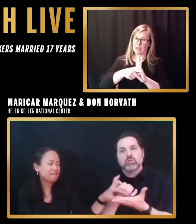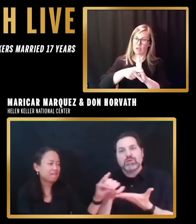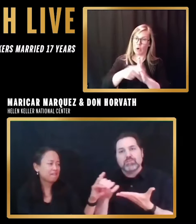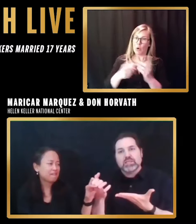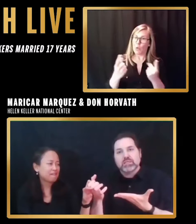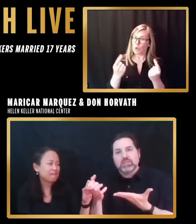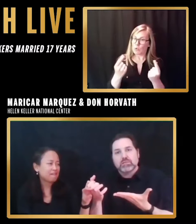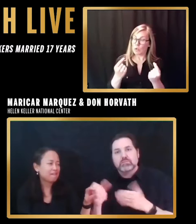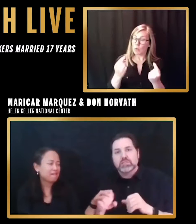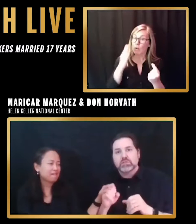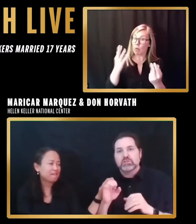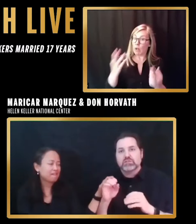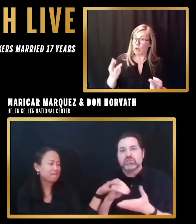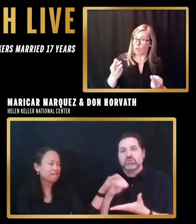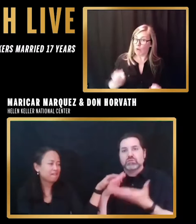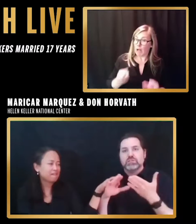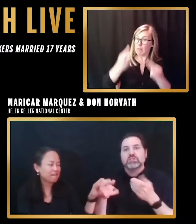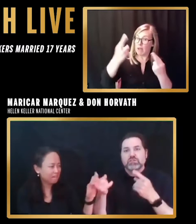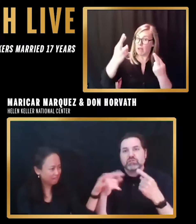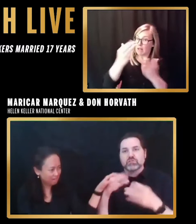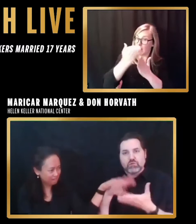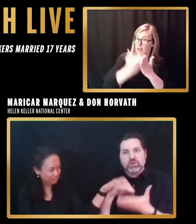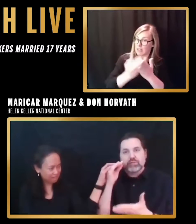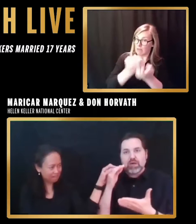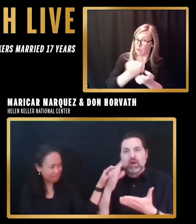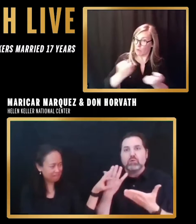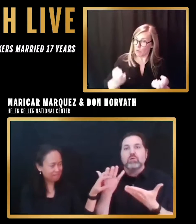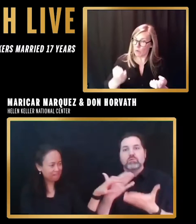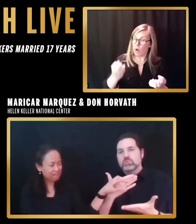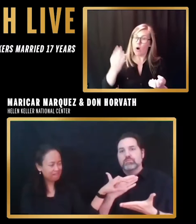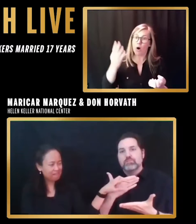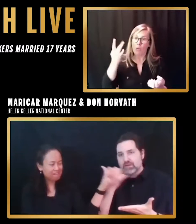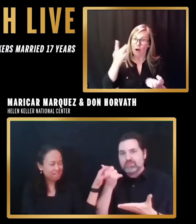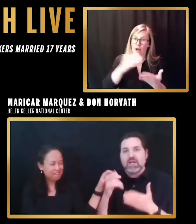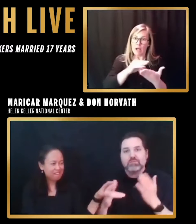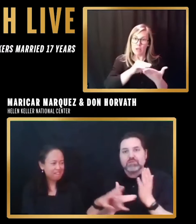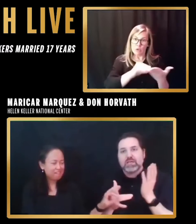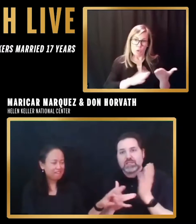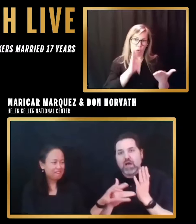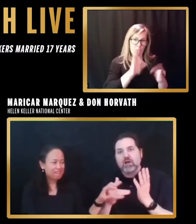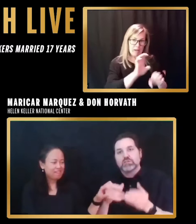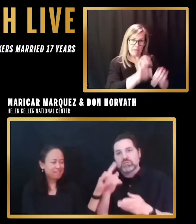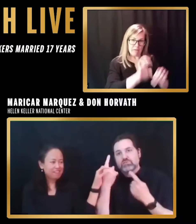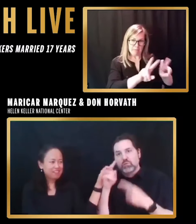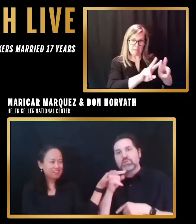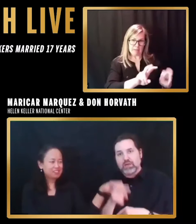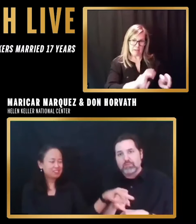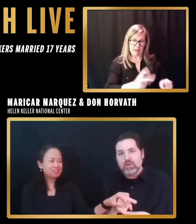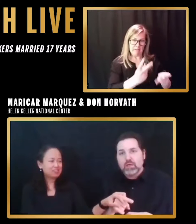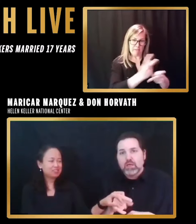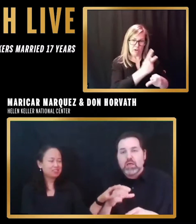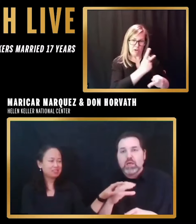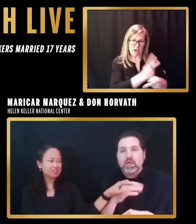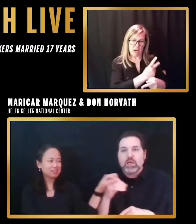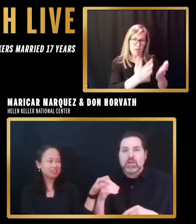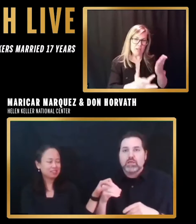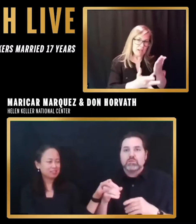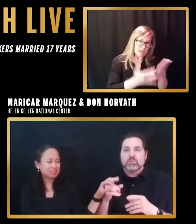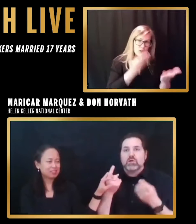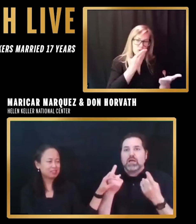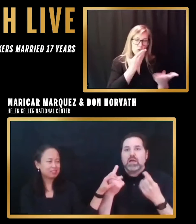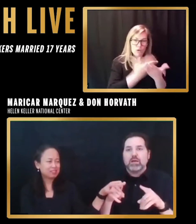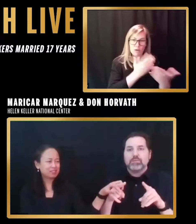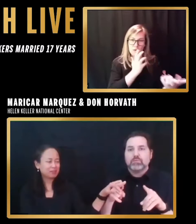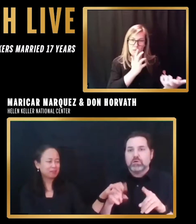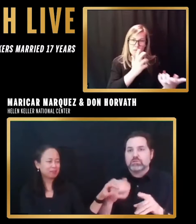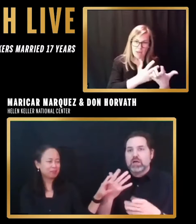recommend equipment, because the student is just learning about the best type of technology for them. And